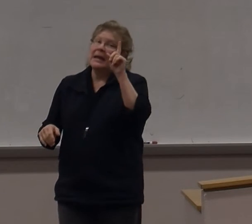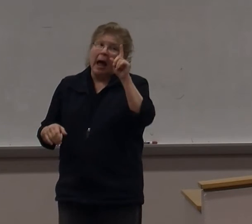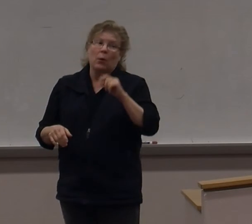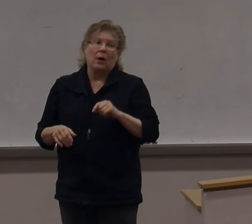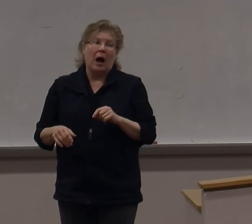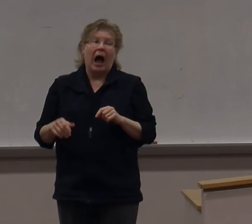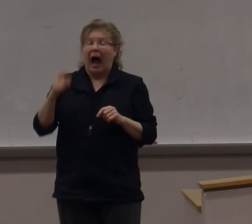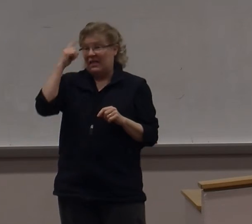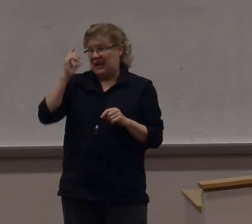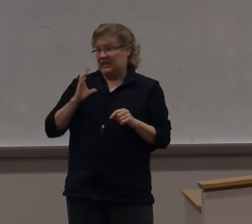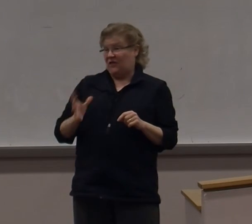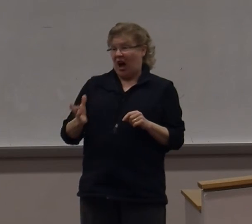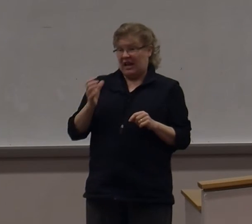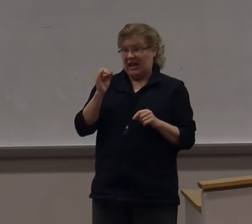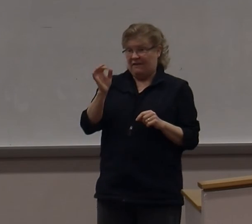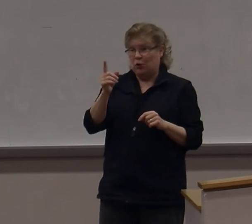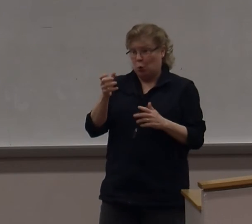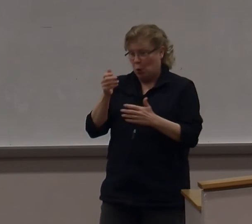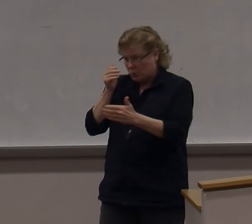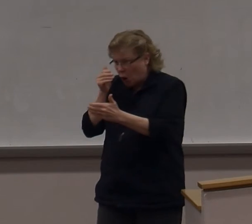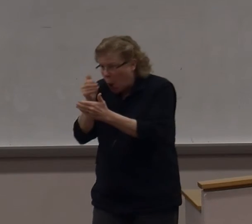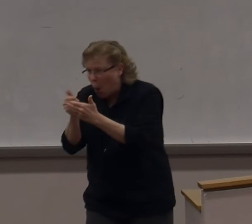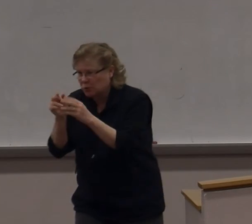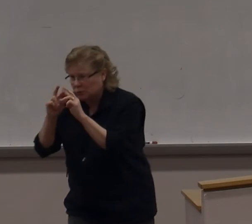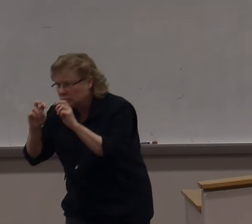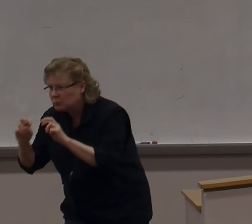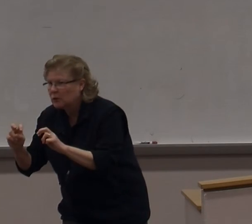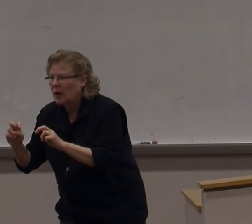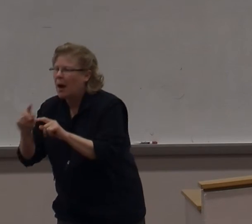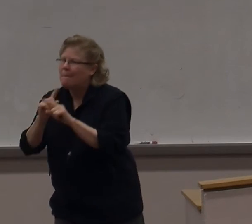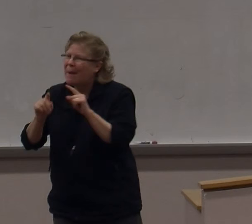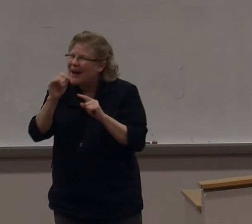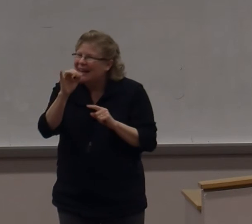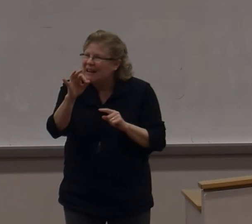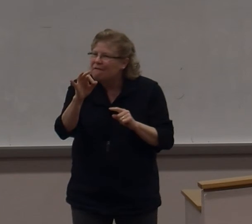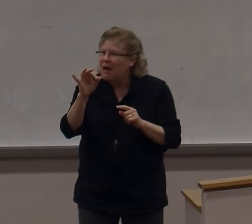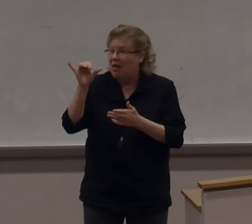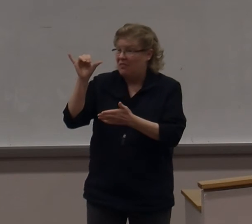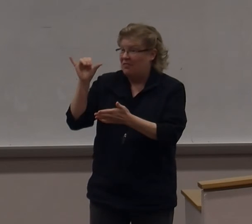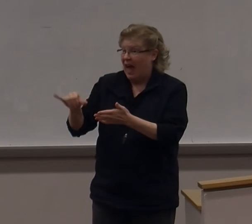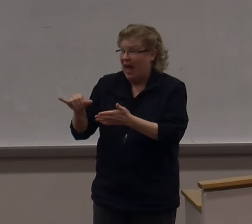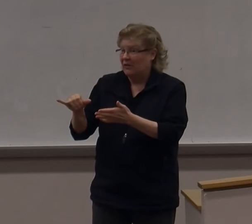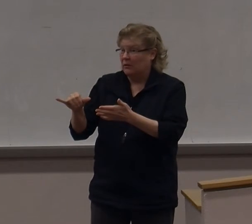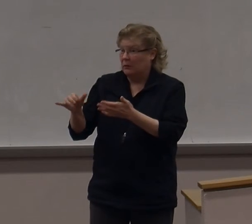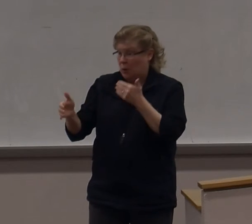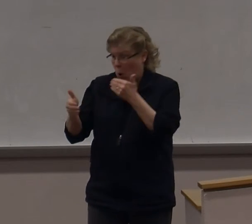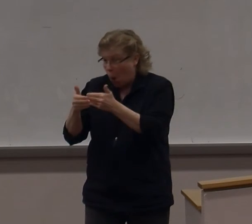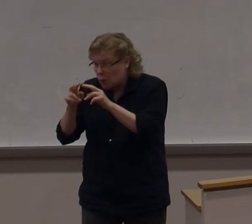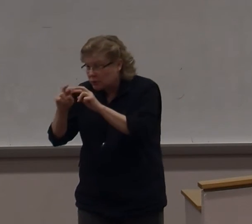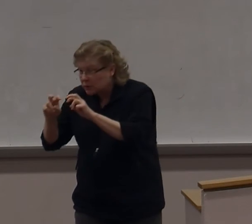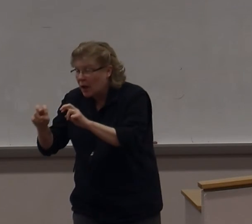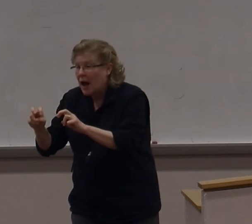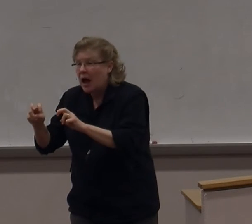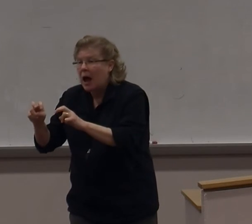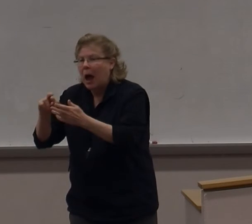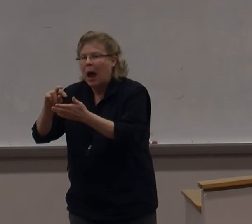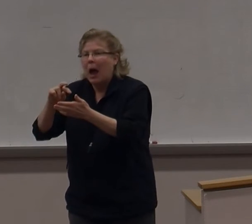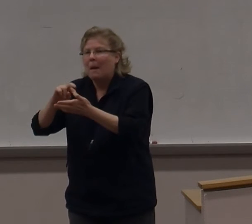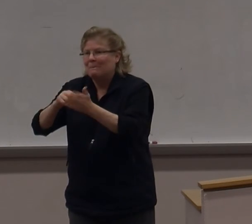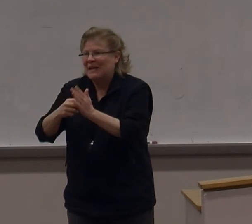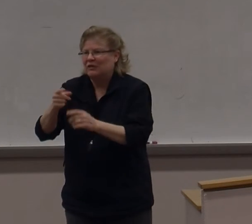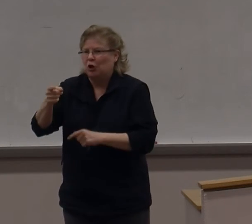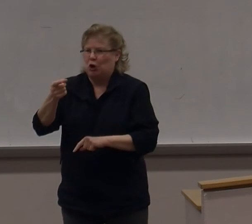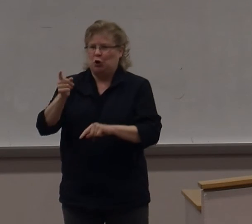things, and you're starting to question your own ability to evaluate something fairly and